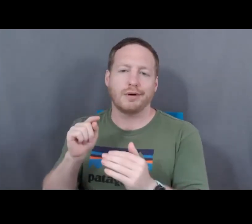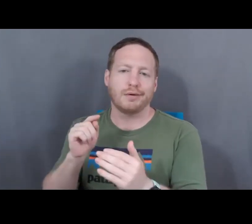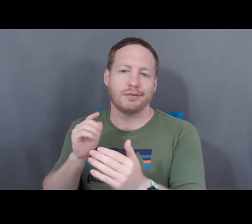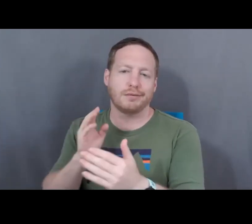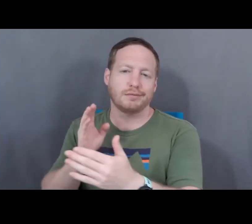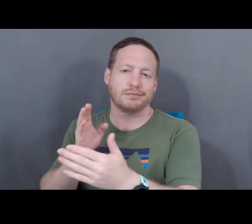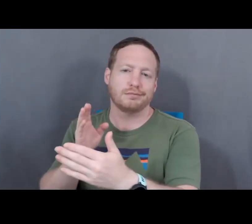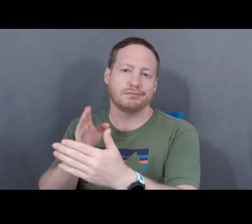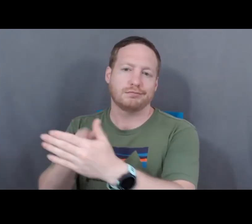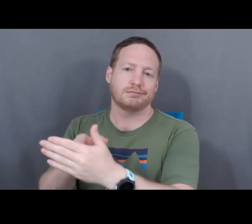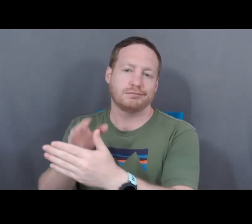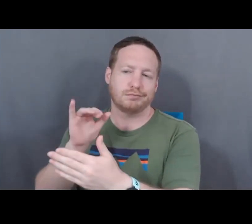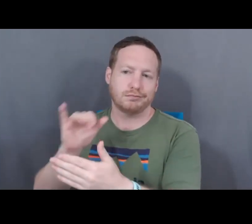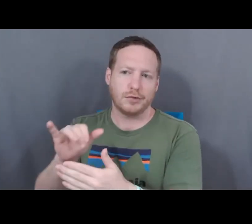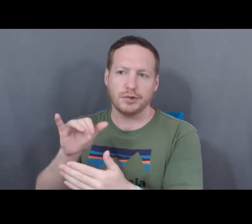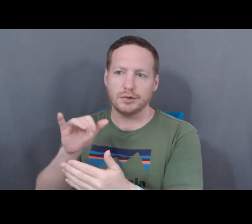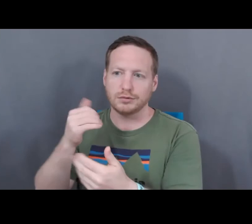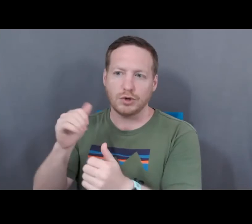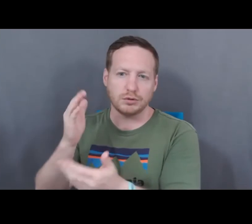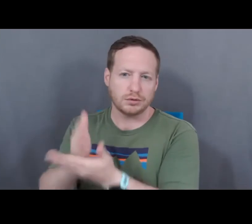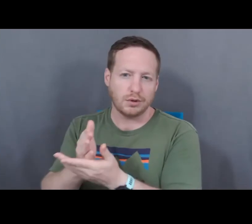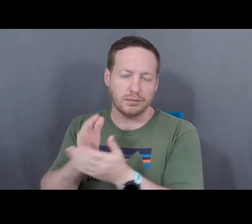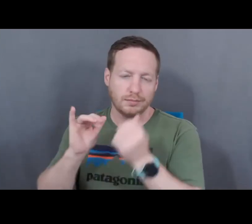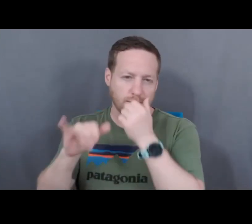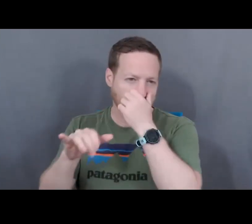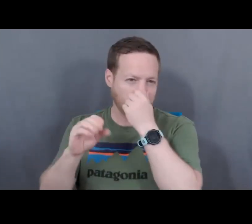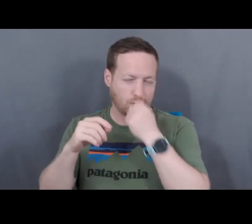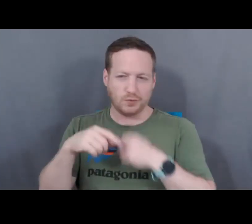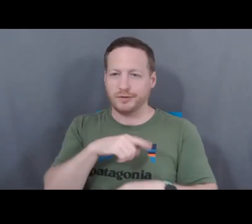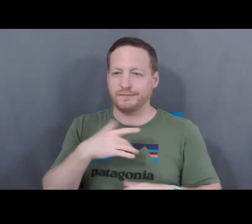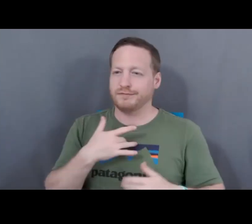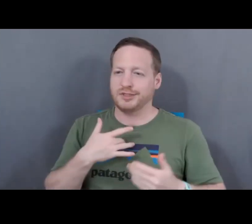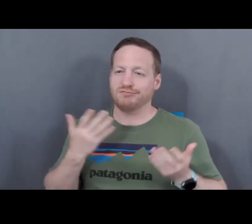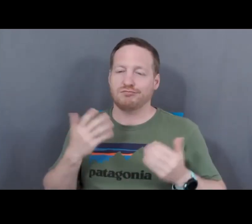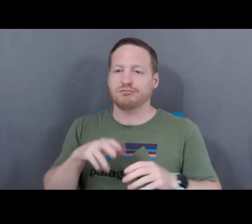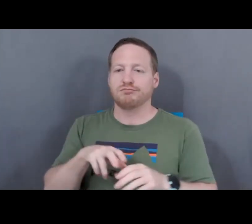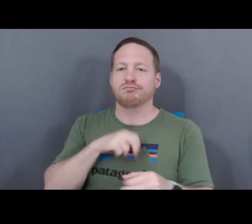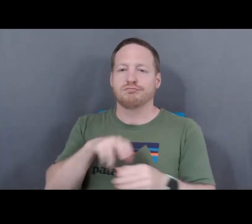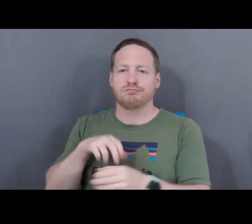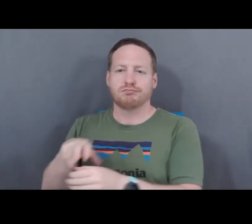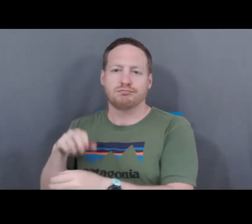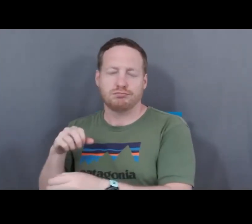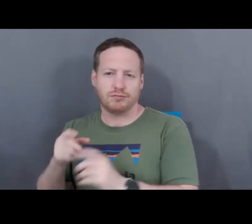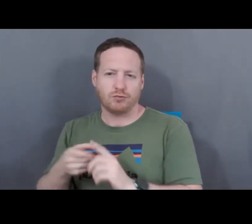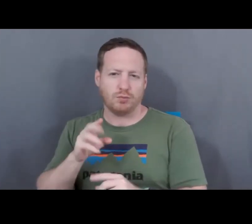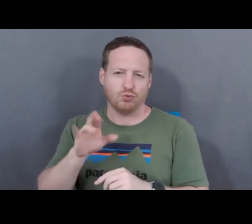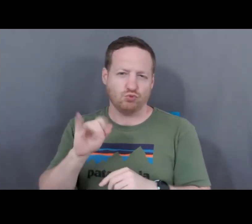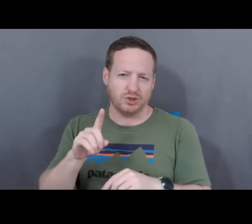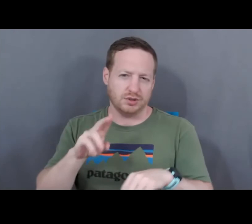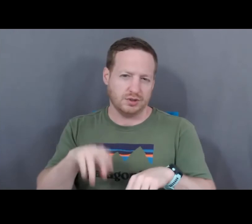were the victim of racism, and that the reason that people were opposing their election was racism.